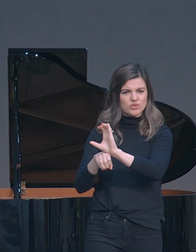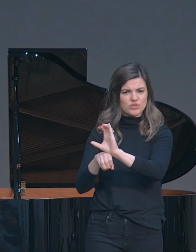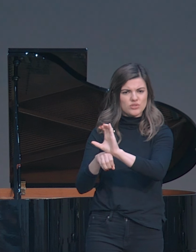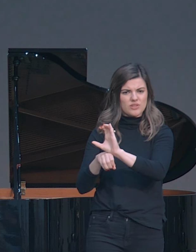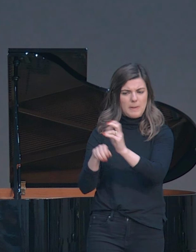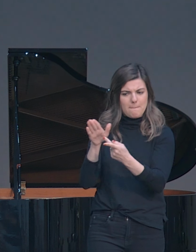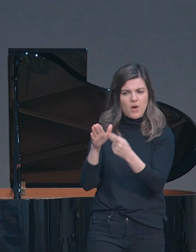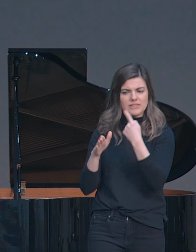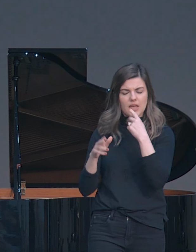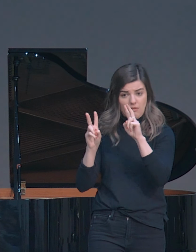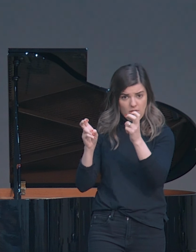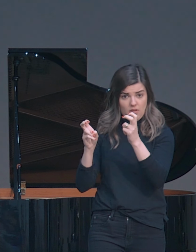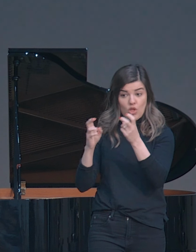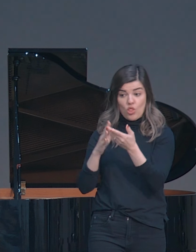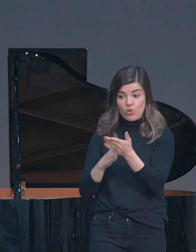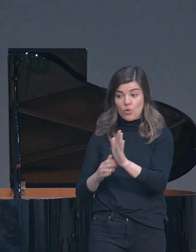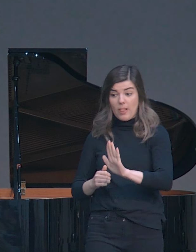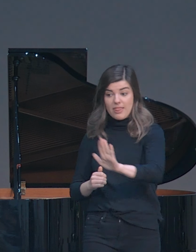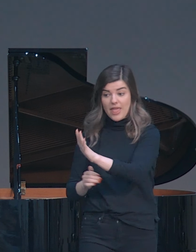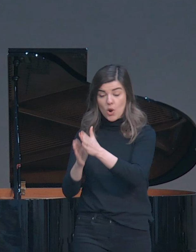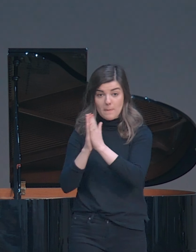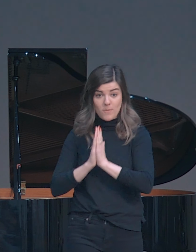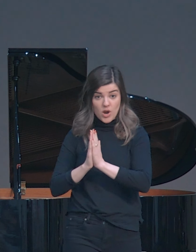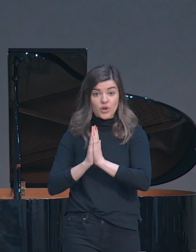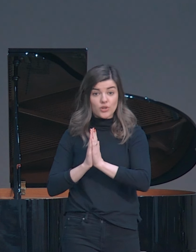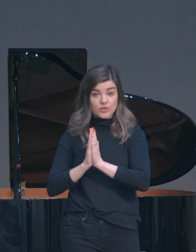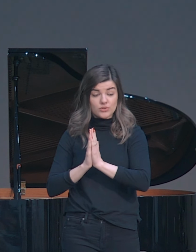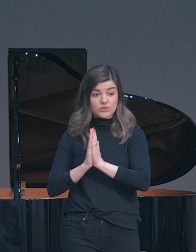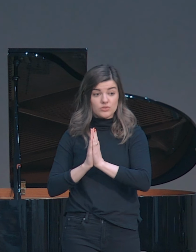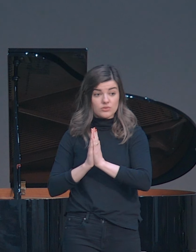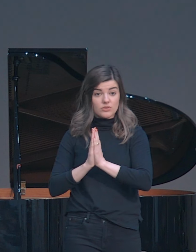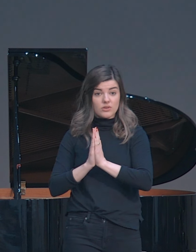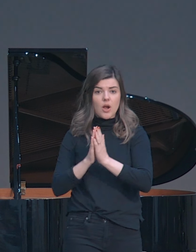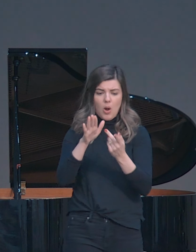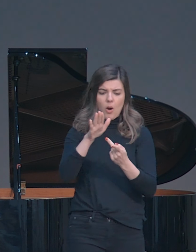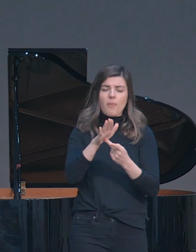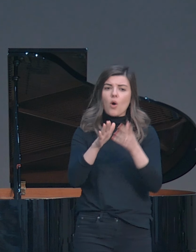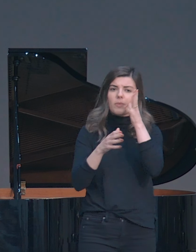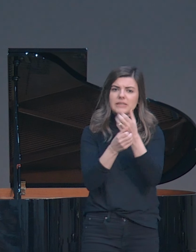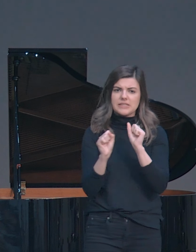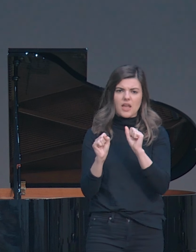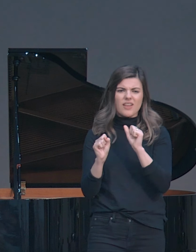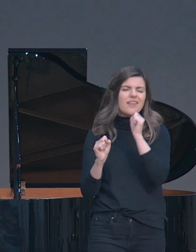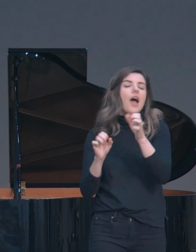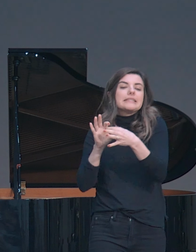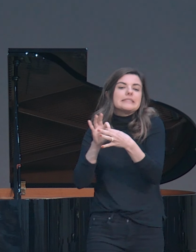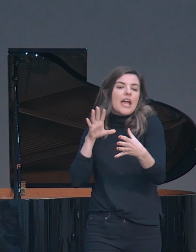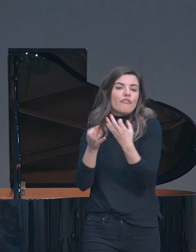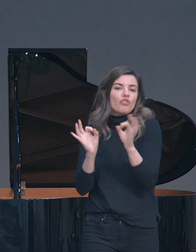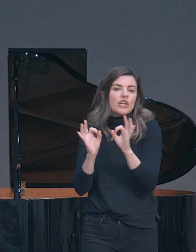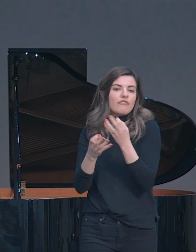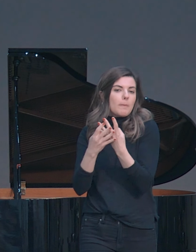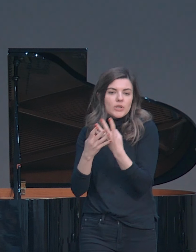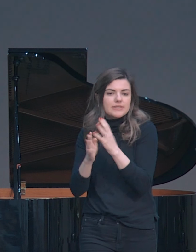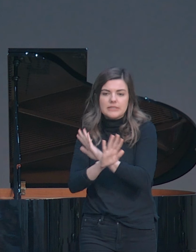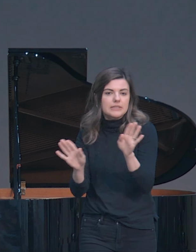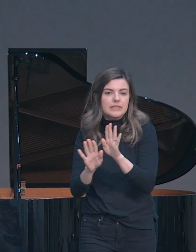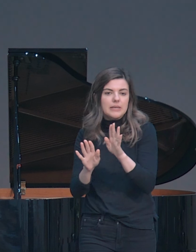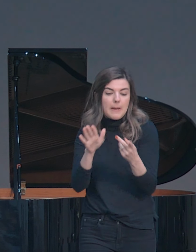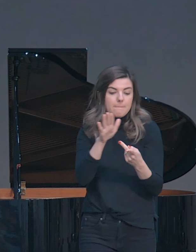when he said that through their prayers, he would be delivered, not set out of prison, but